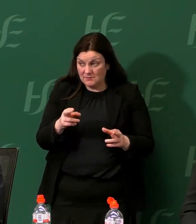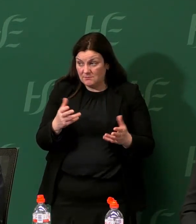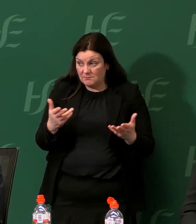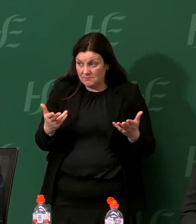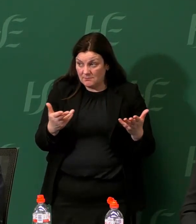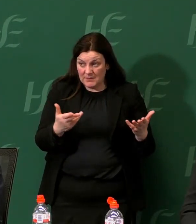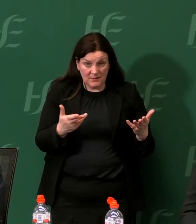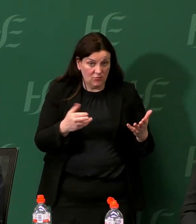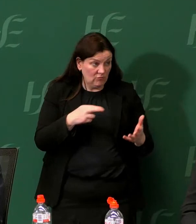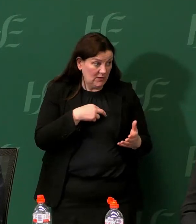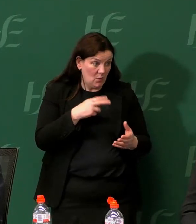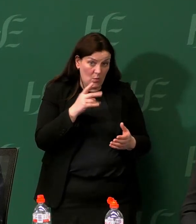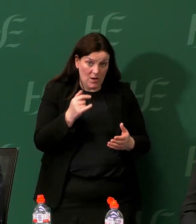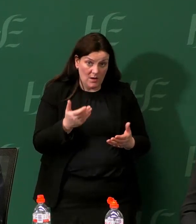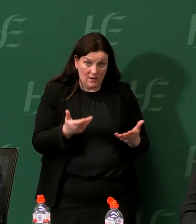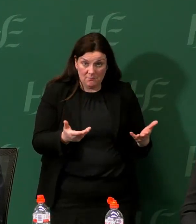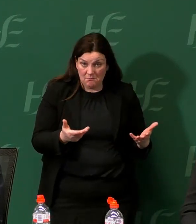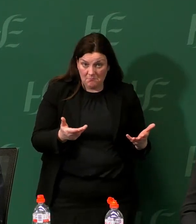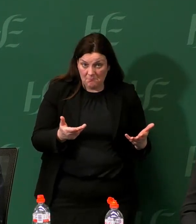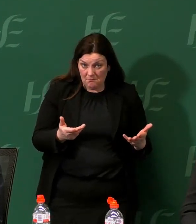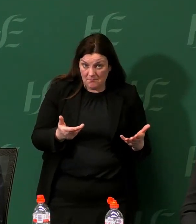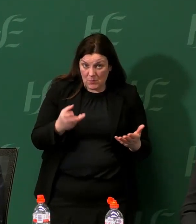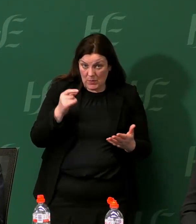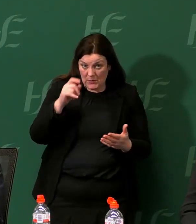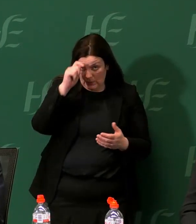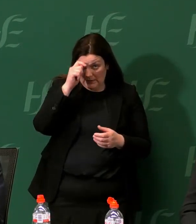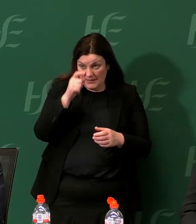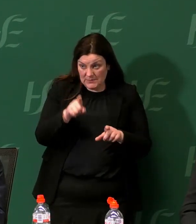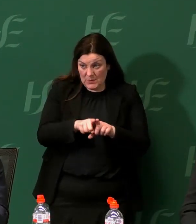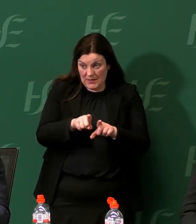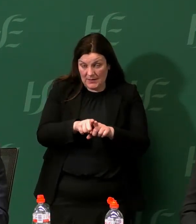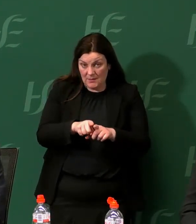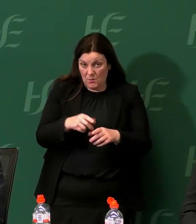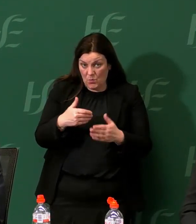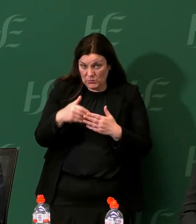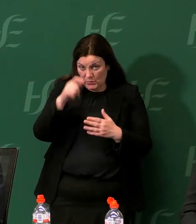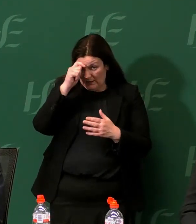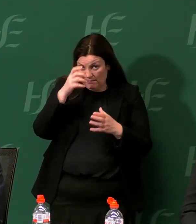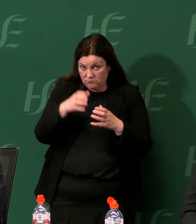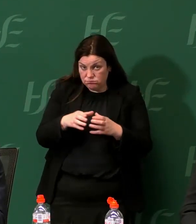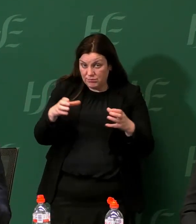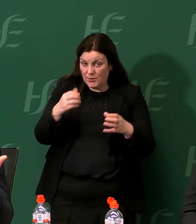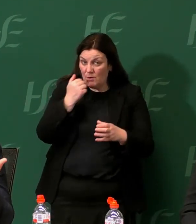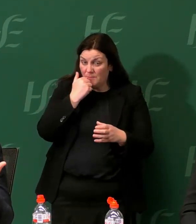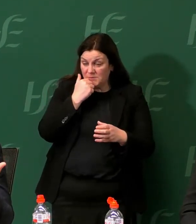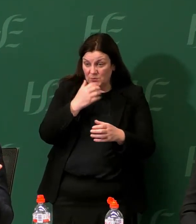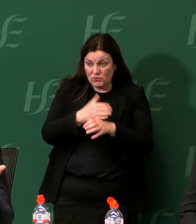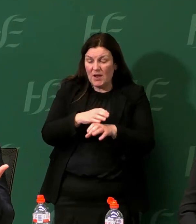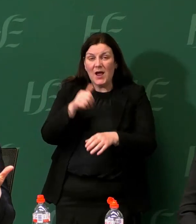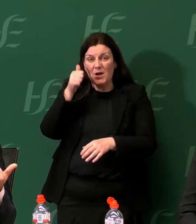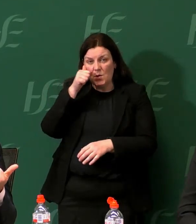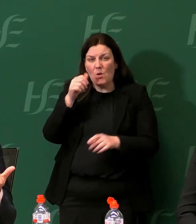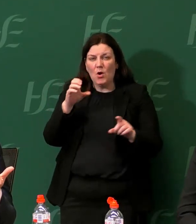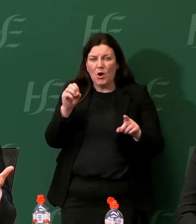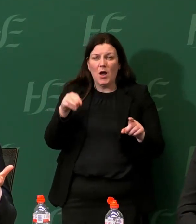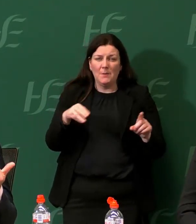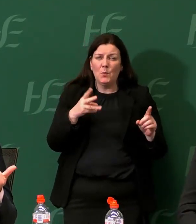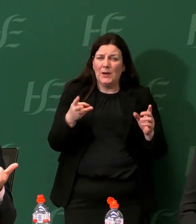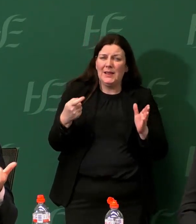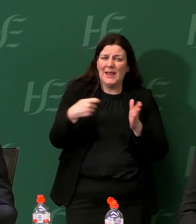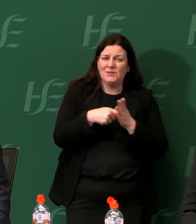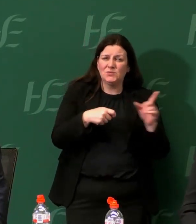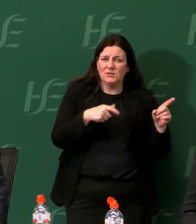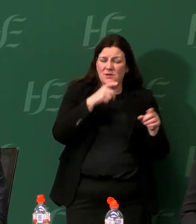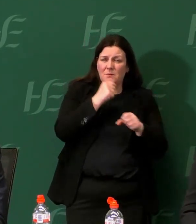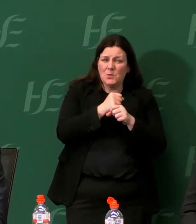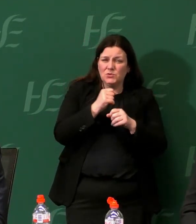that a reason that you think as well is what's driving cases among children? Common detail on